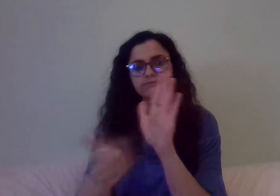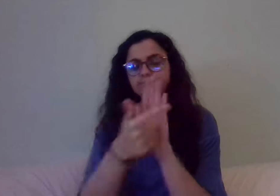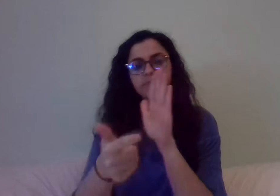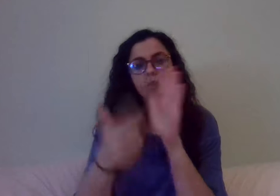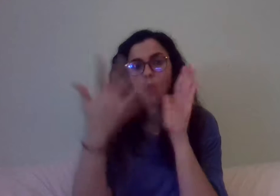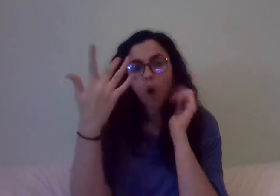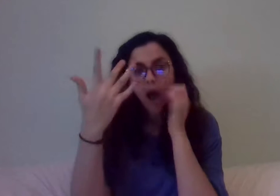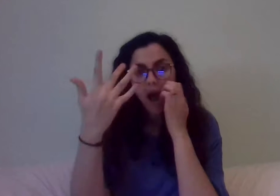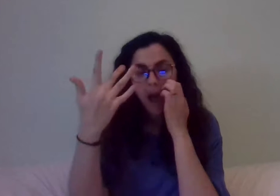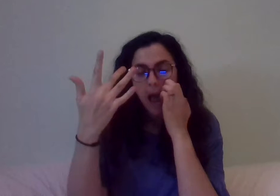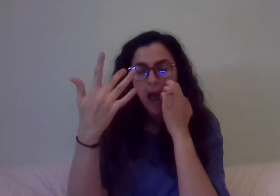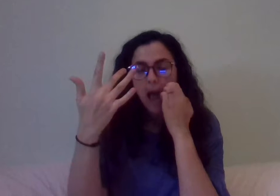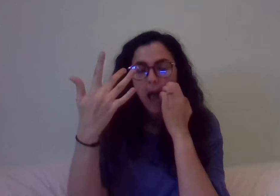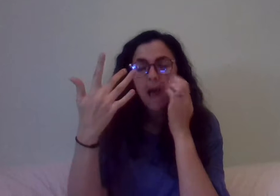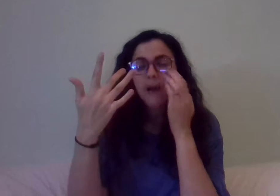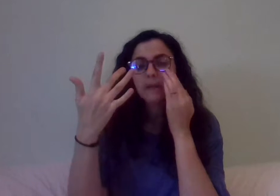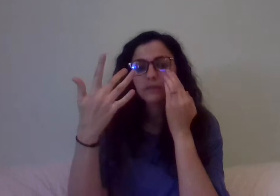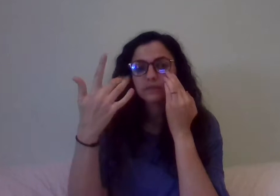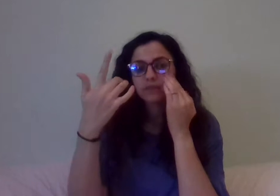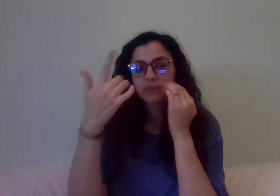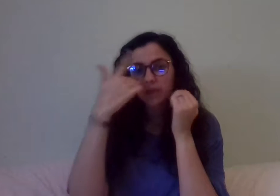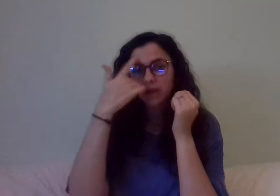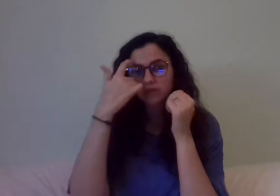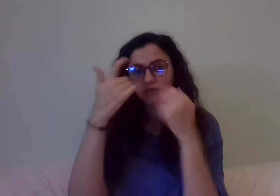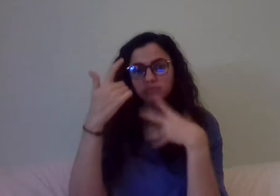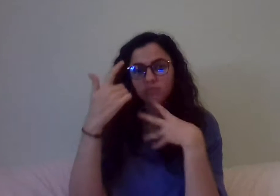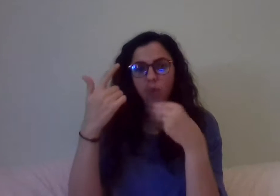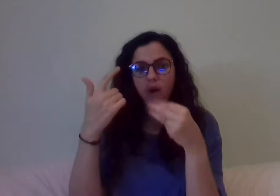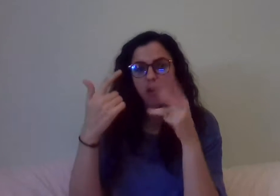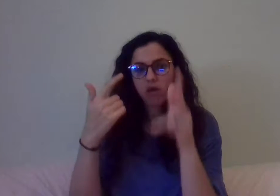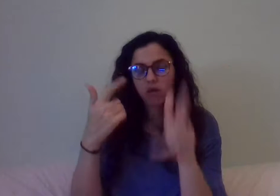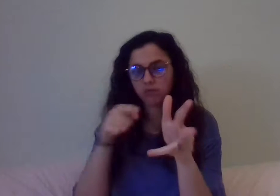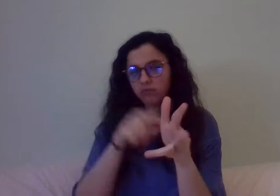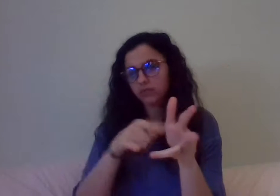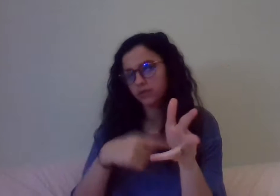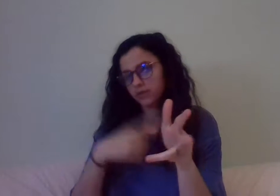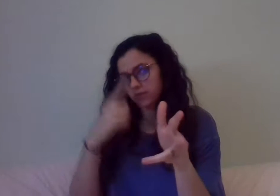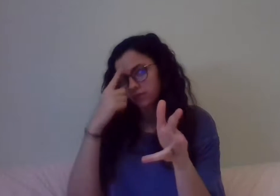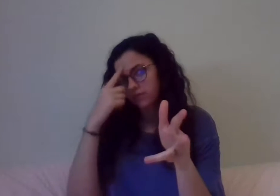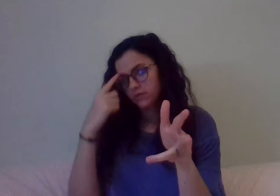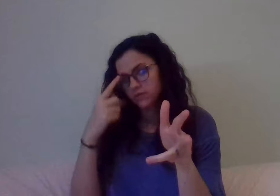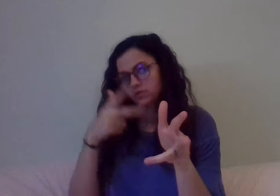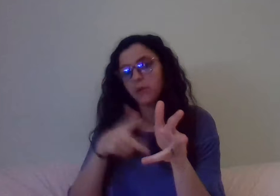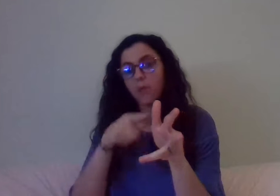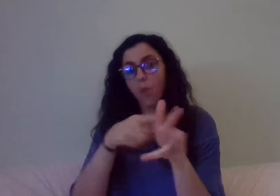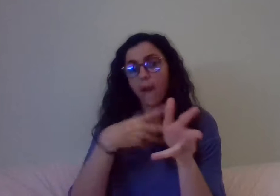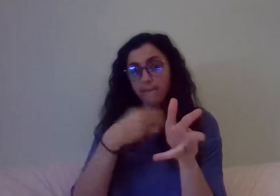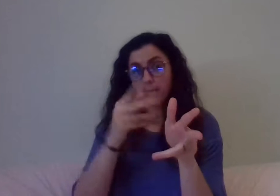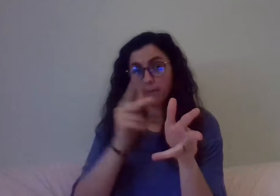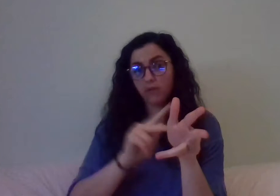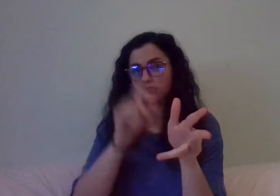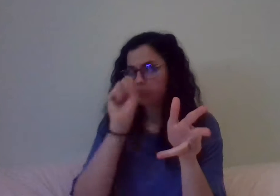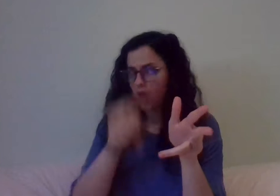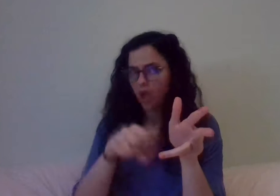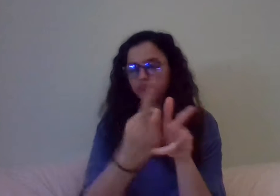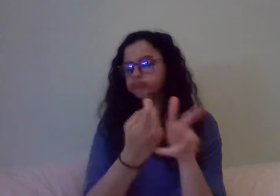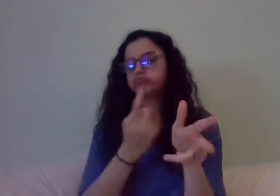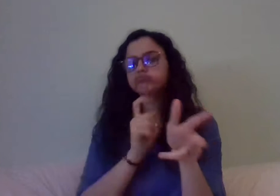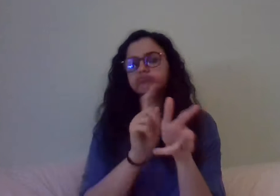on these trains there were also white passengers who, of course, had free range of movement. But everything was segregated,